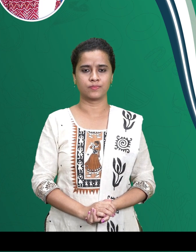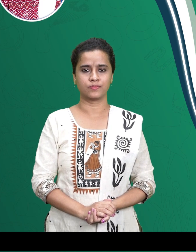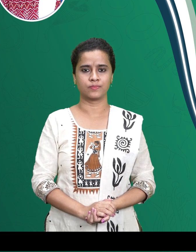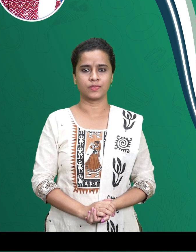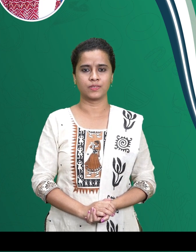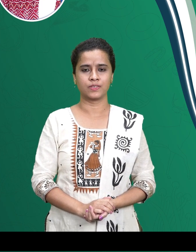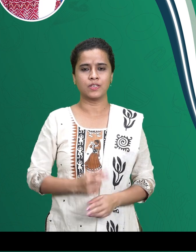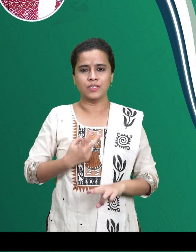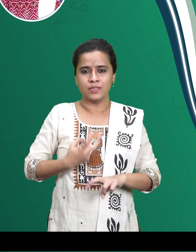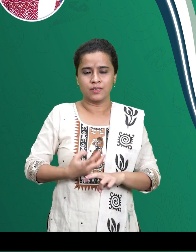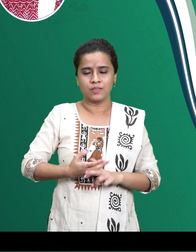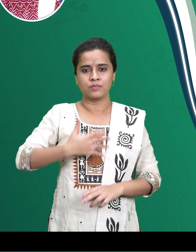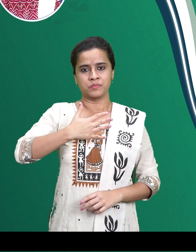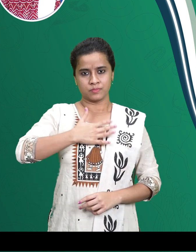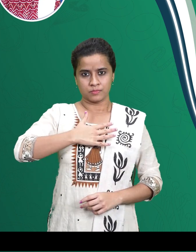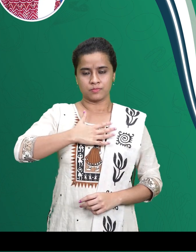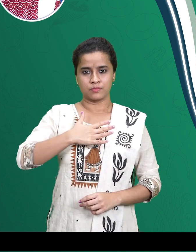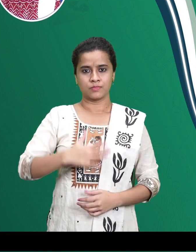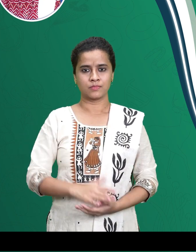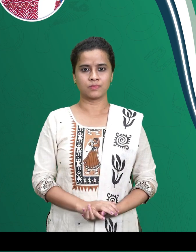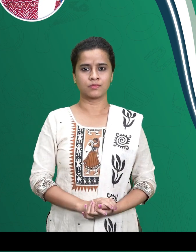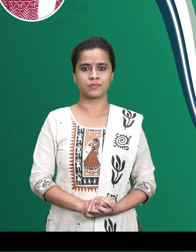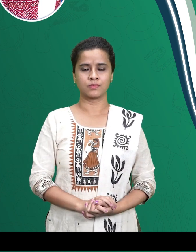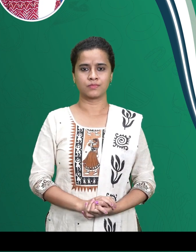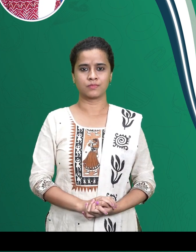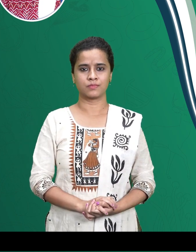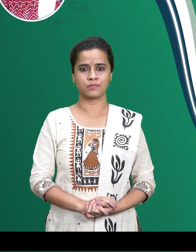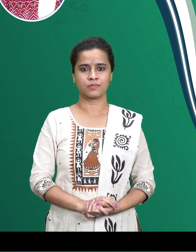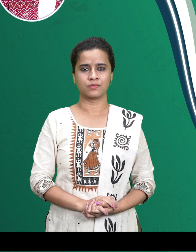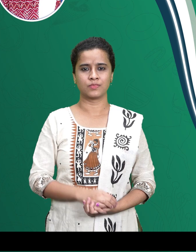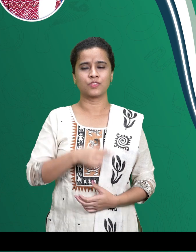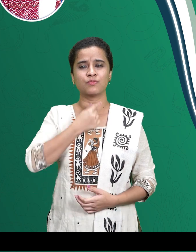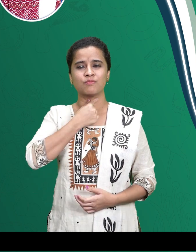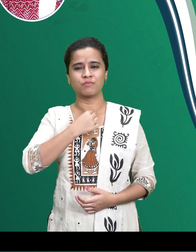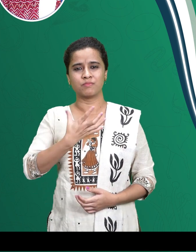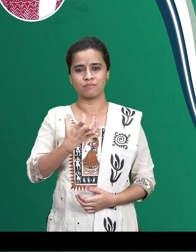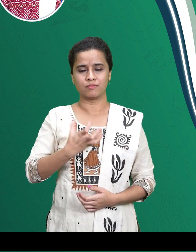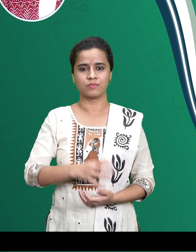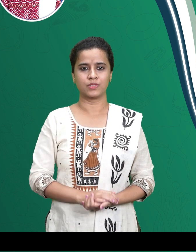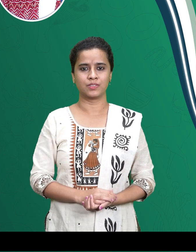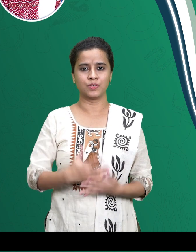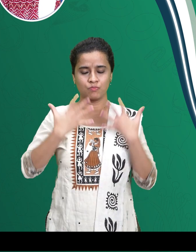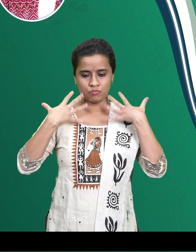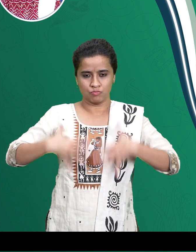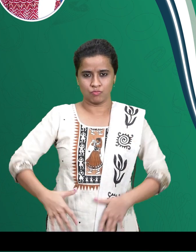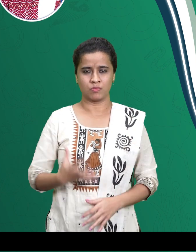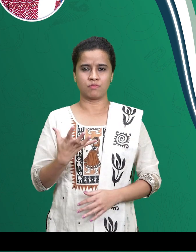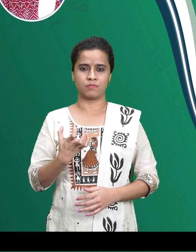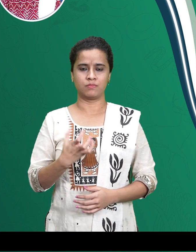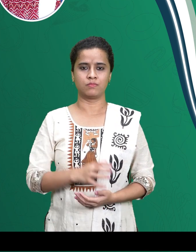Difficulty in breathing Sore throat Body pints